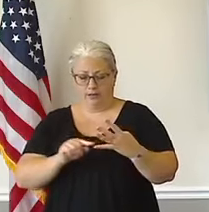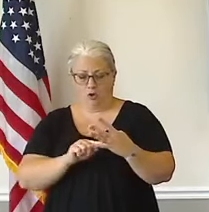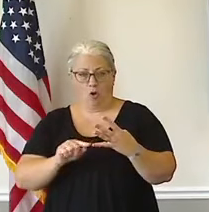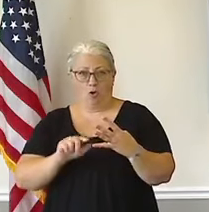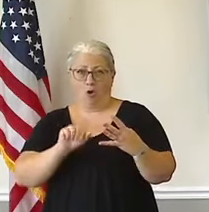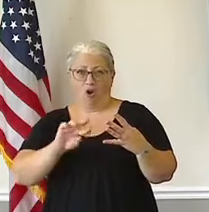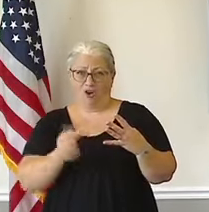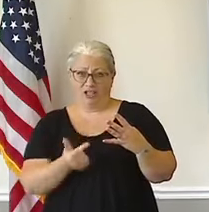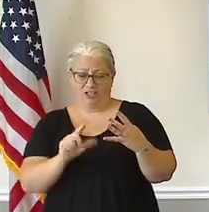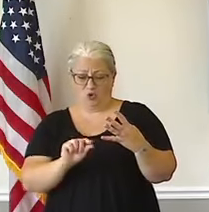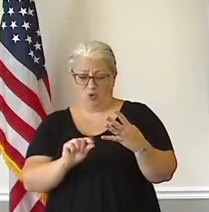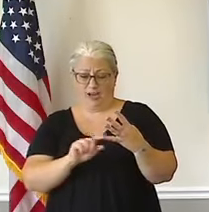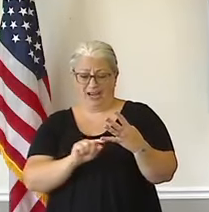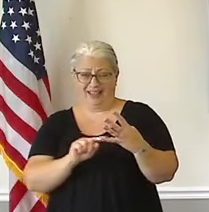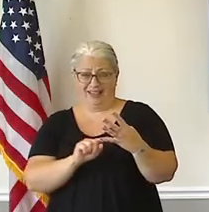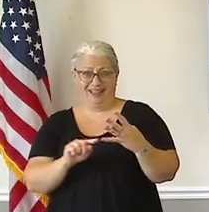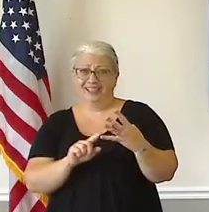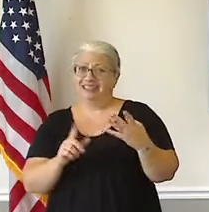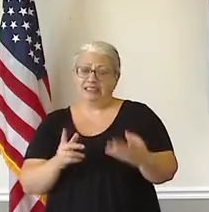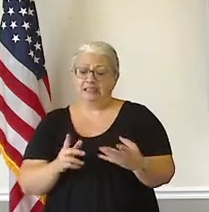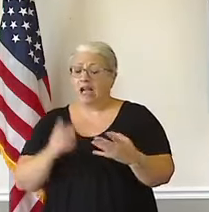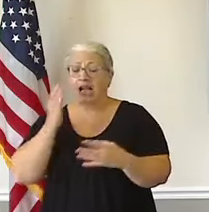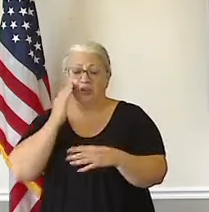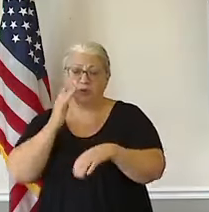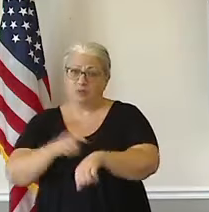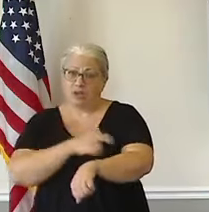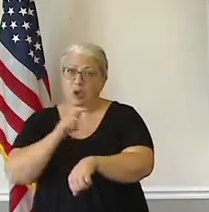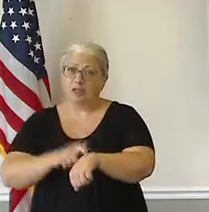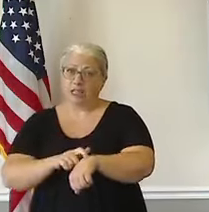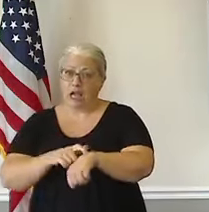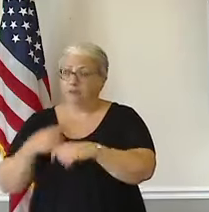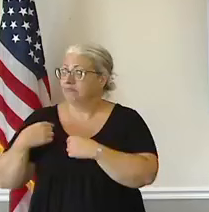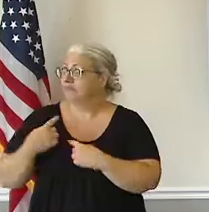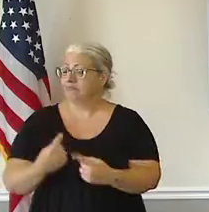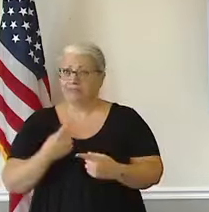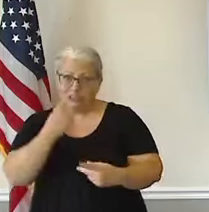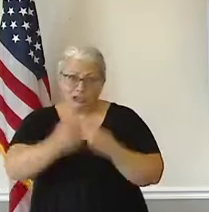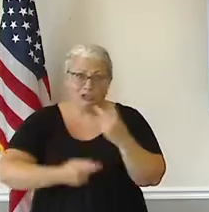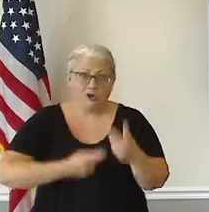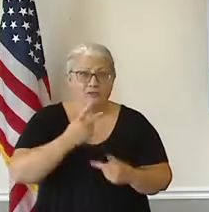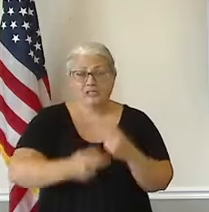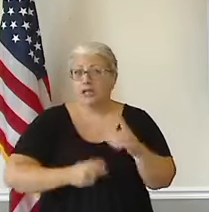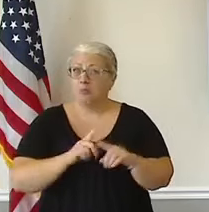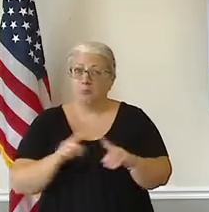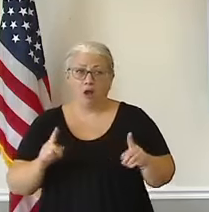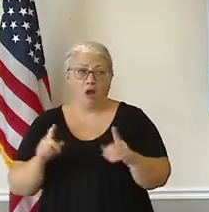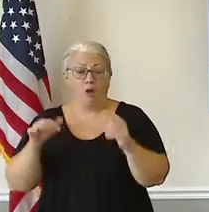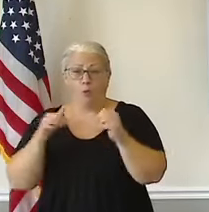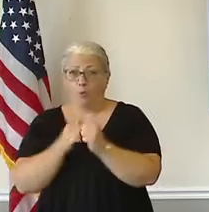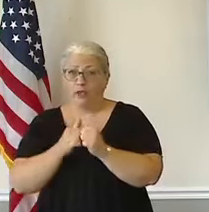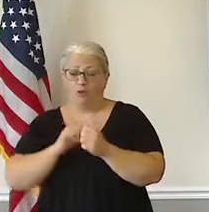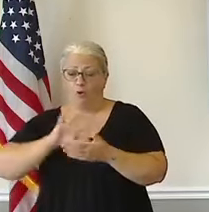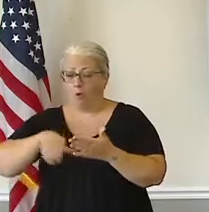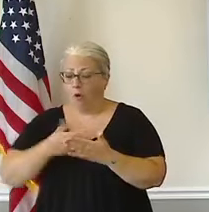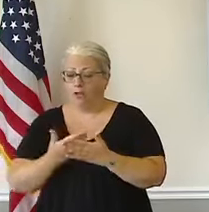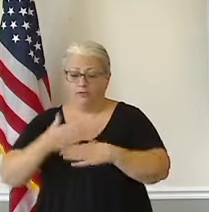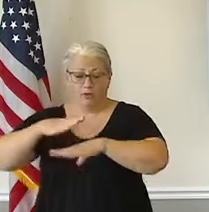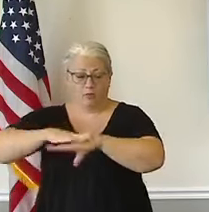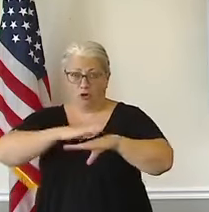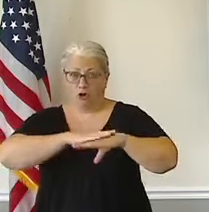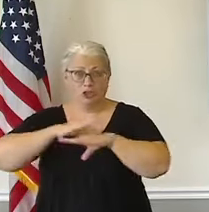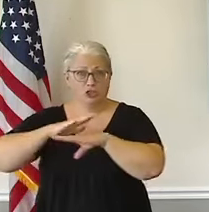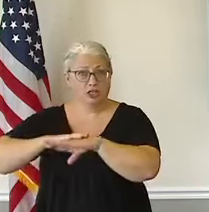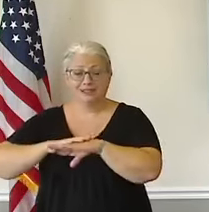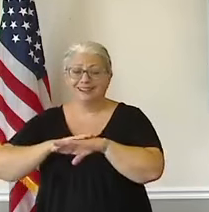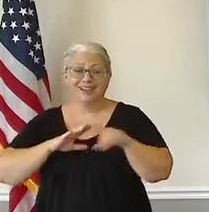to be able to do that. I know it's been a long time, but keep in mind, in order to meet the current precautions, the current facility is